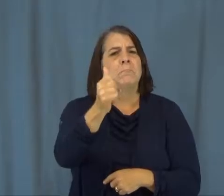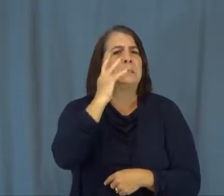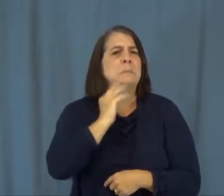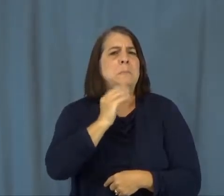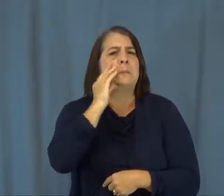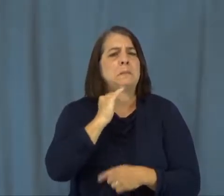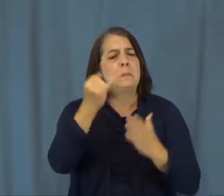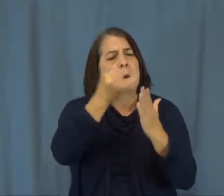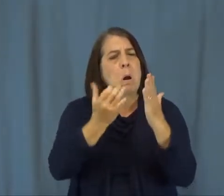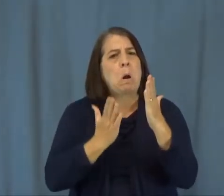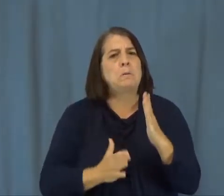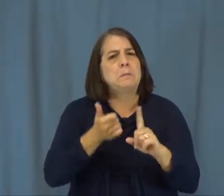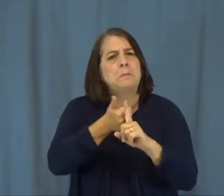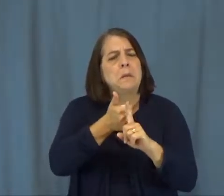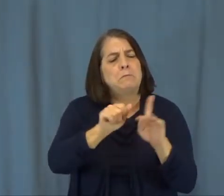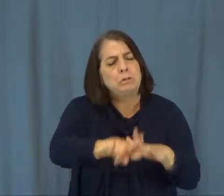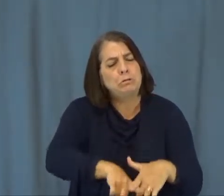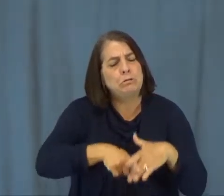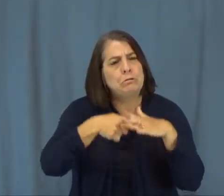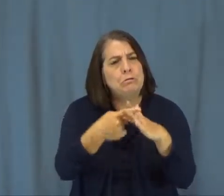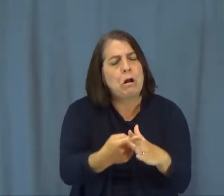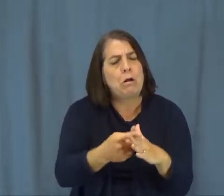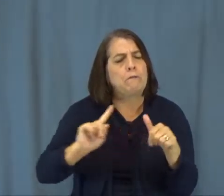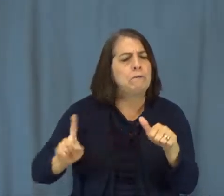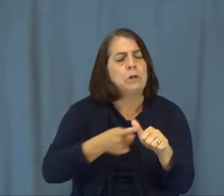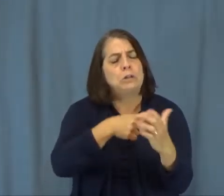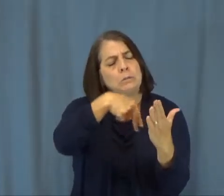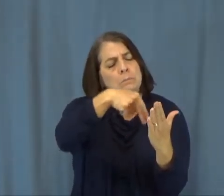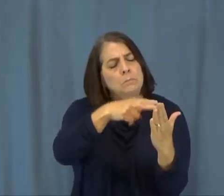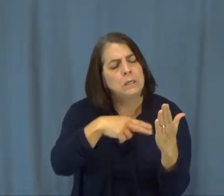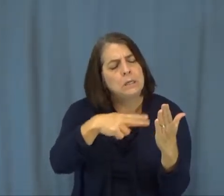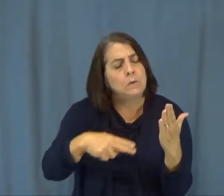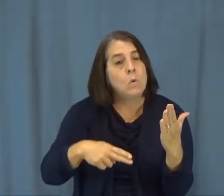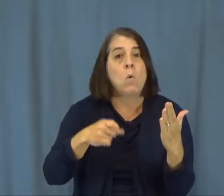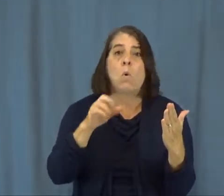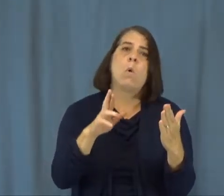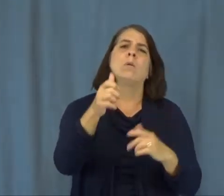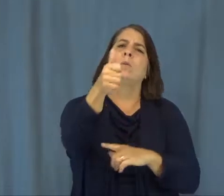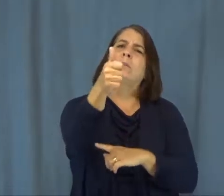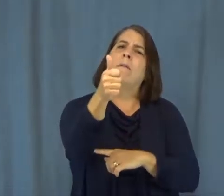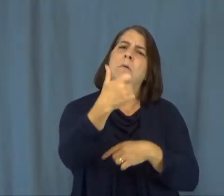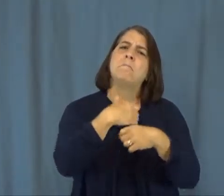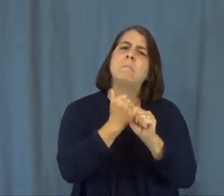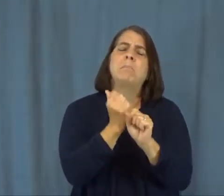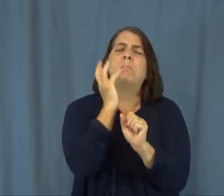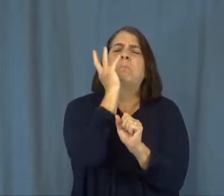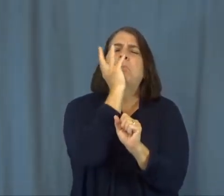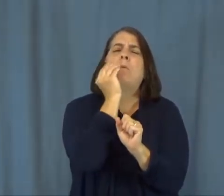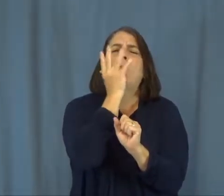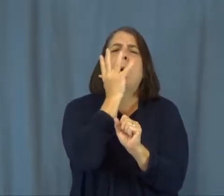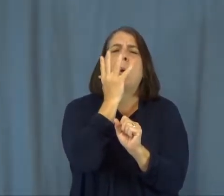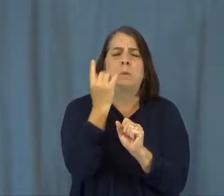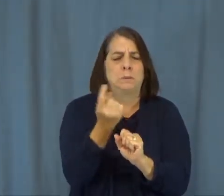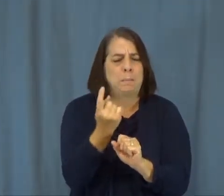or perhaps you yourself have created something beautiful whether